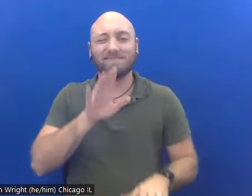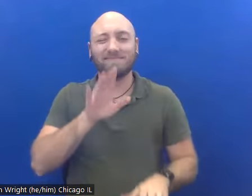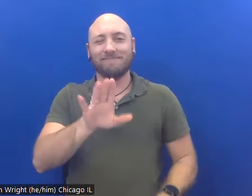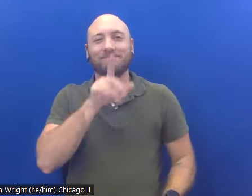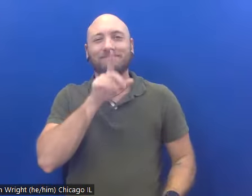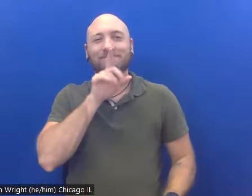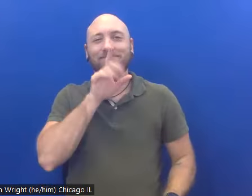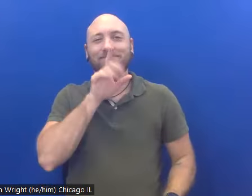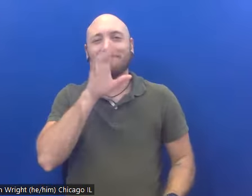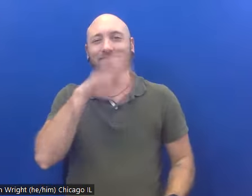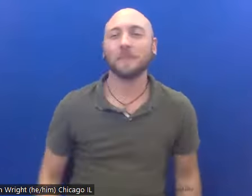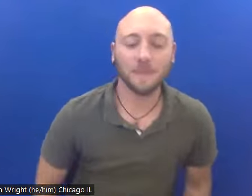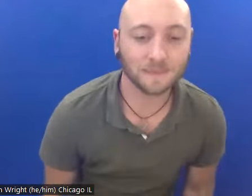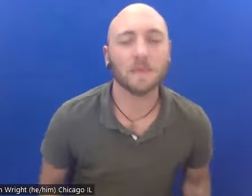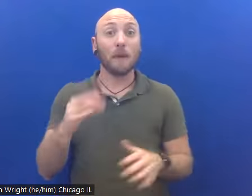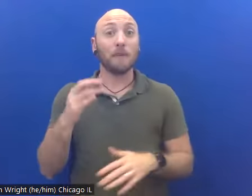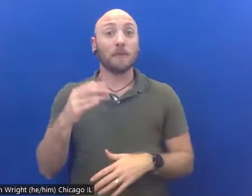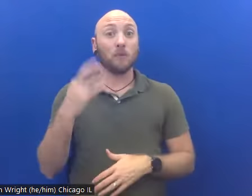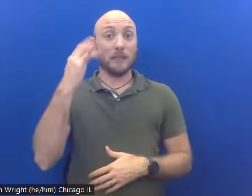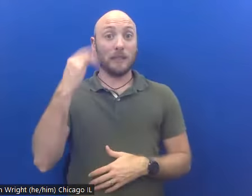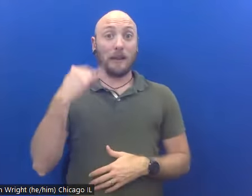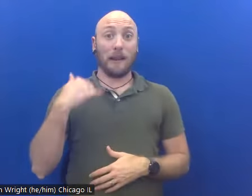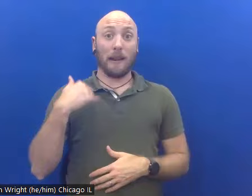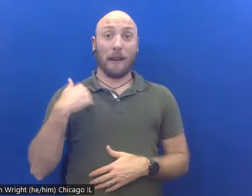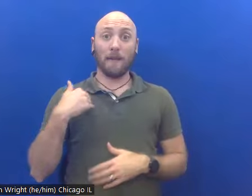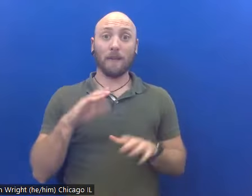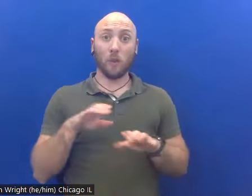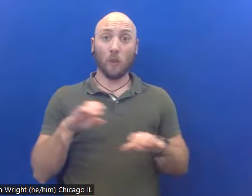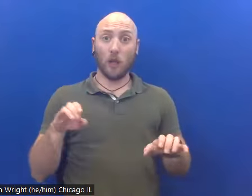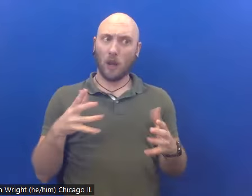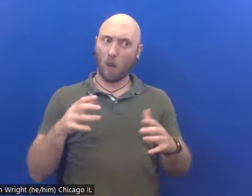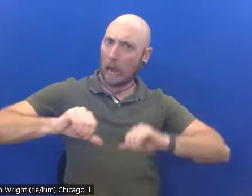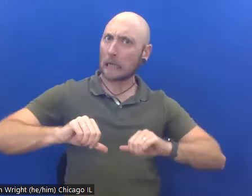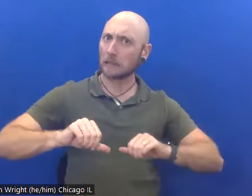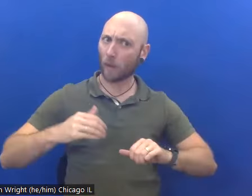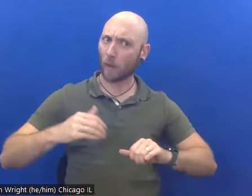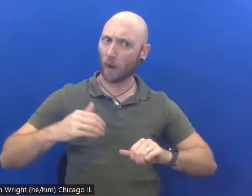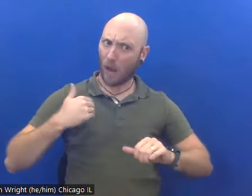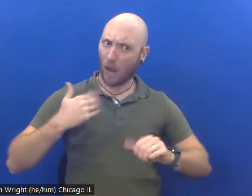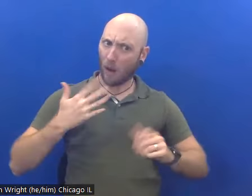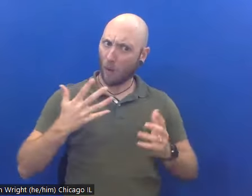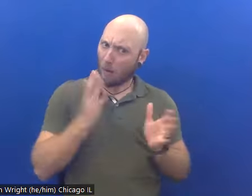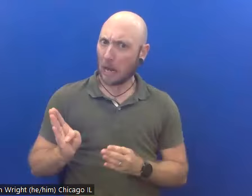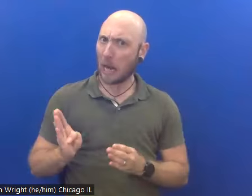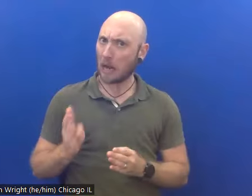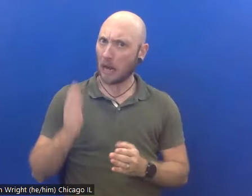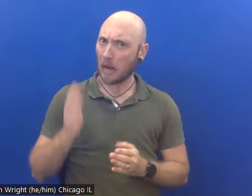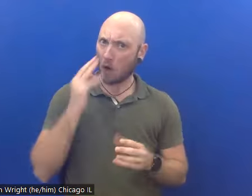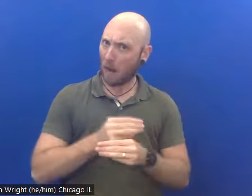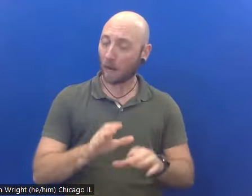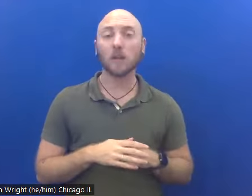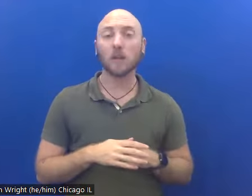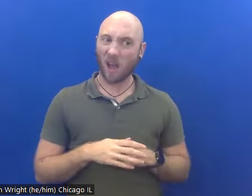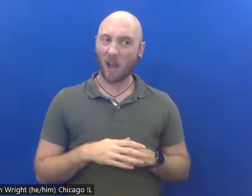the equation. So I could be very practical and scientific about this thing. So I could be intentional about my drinking, and I started going through all the equations. And then I started going